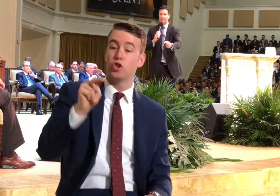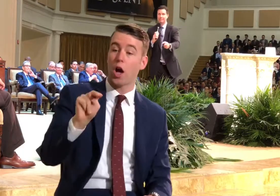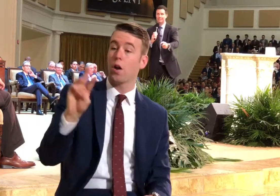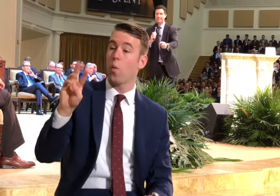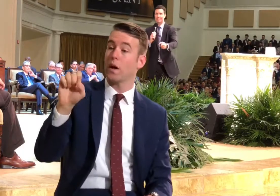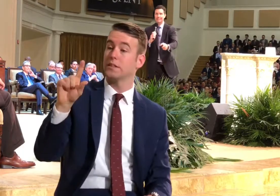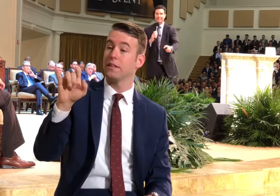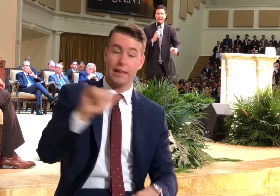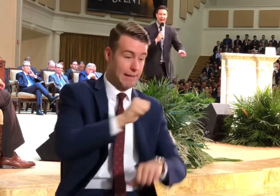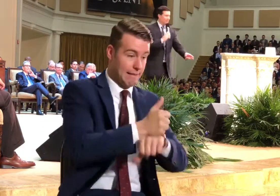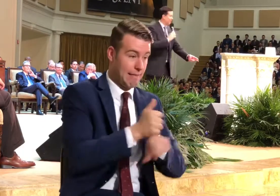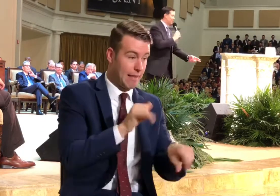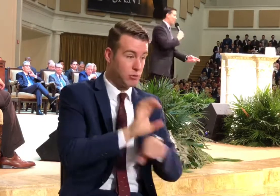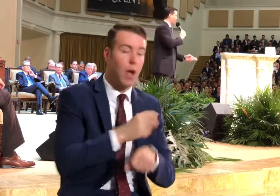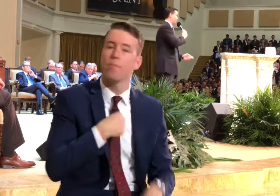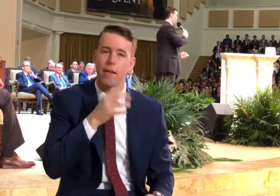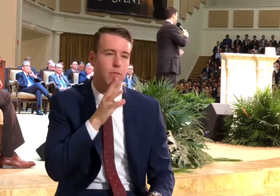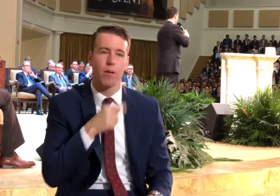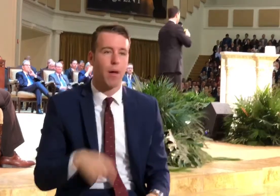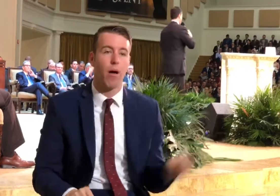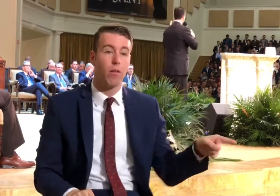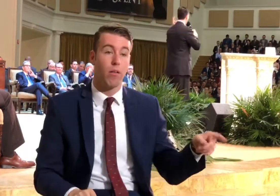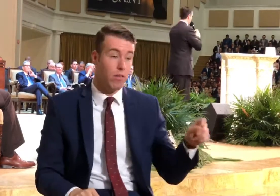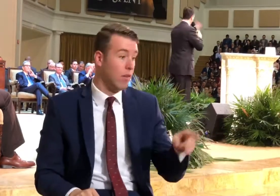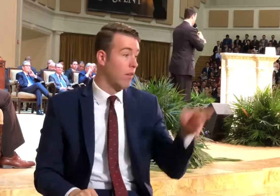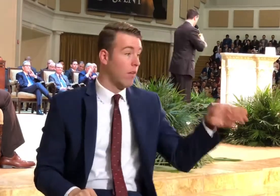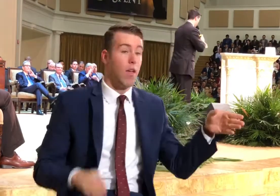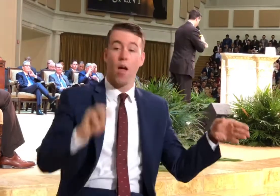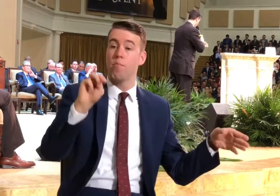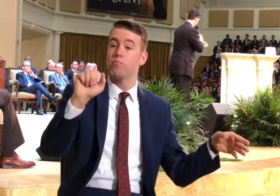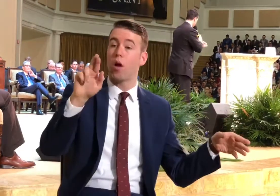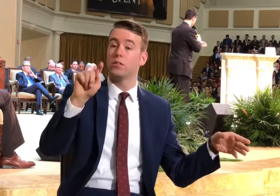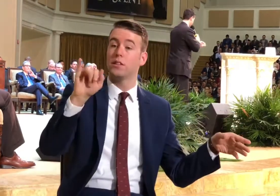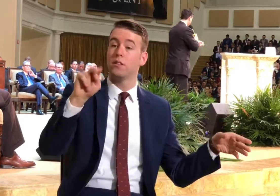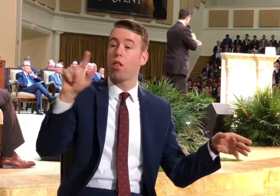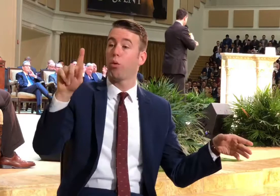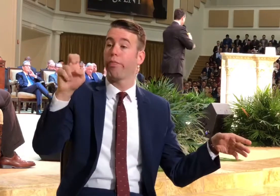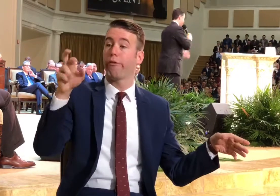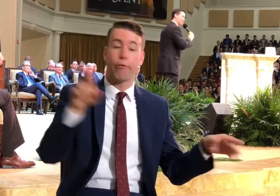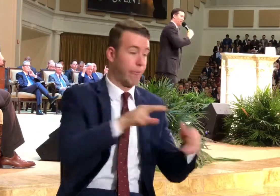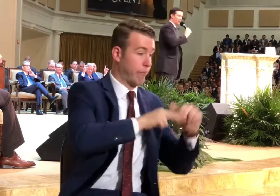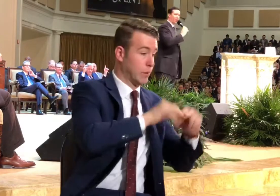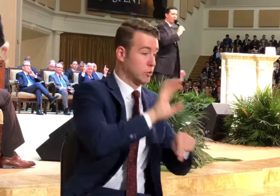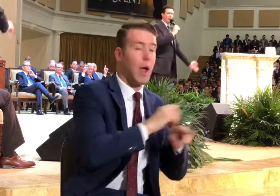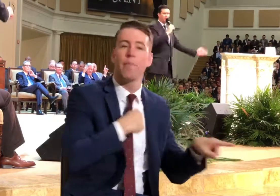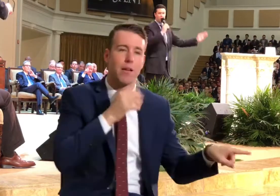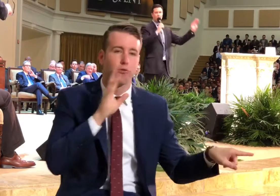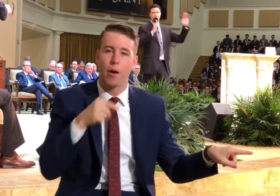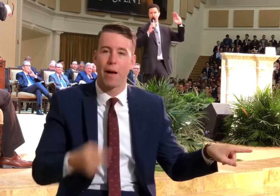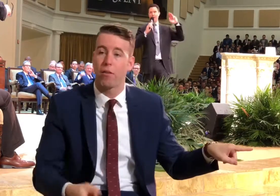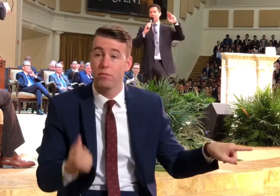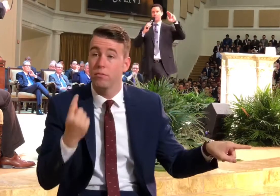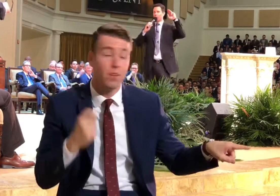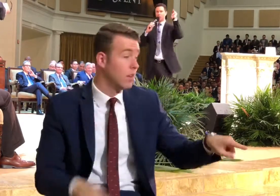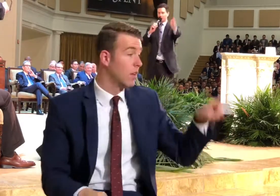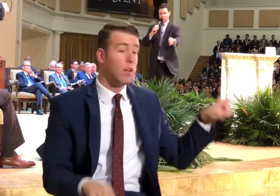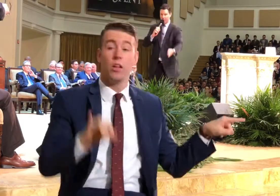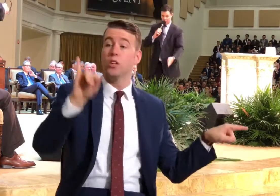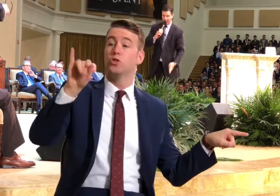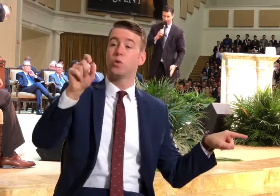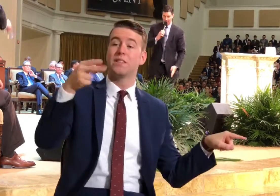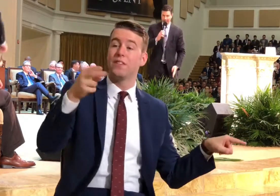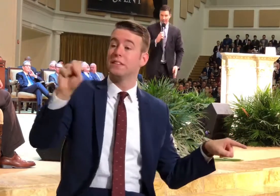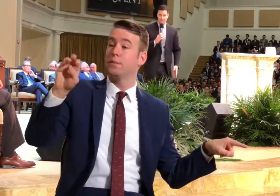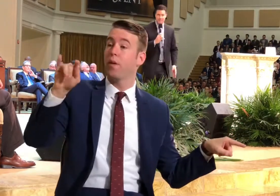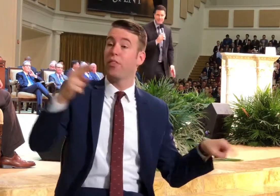built. I'm not talking about the church that Martin Luther built. I'm not talking about the church that Joseph